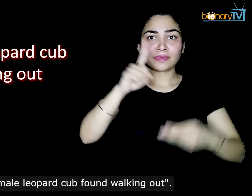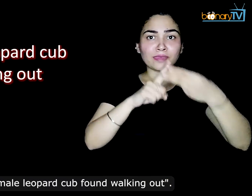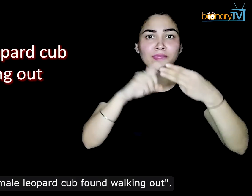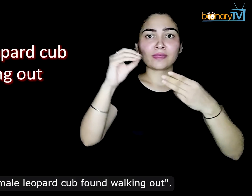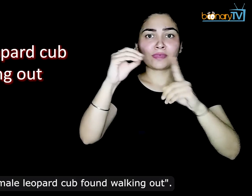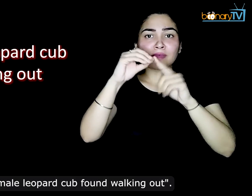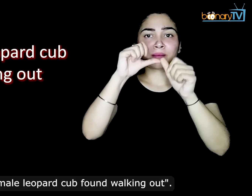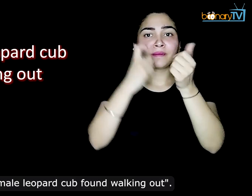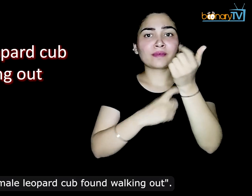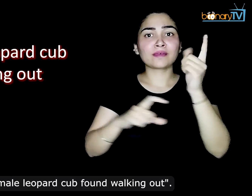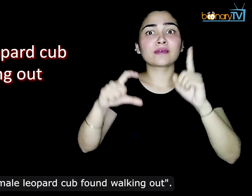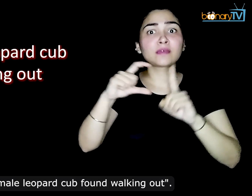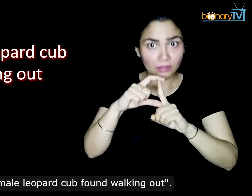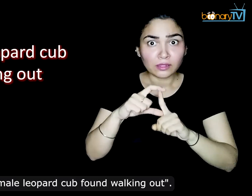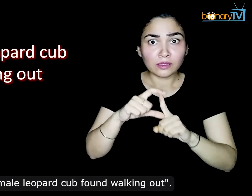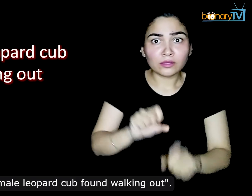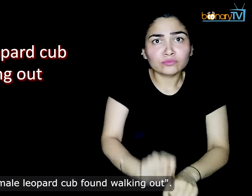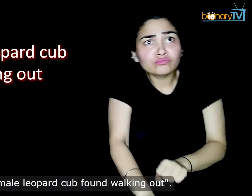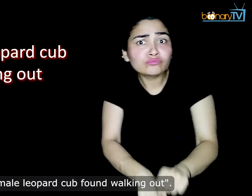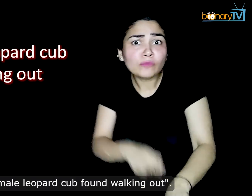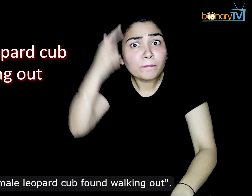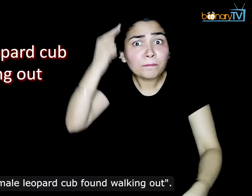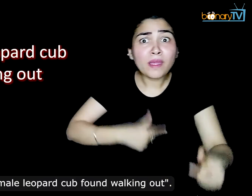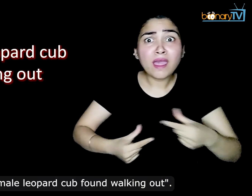leopard cub found walking out.